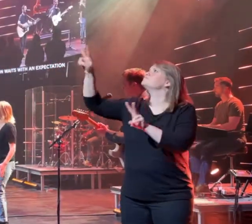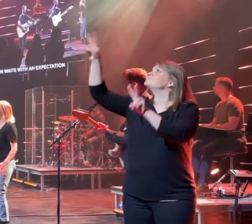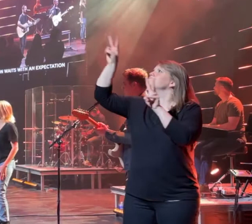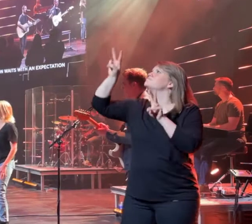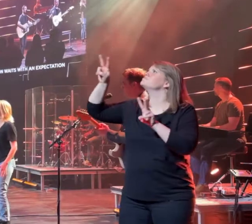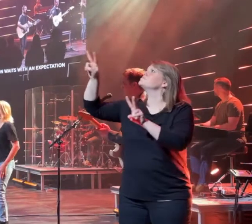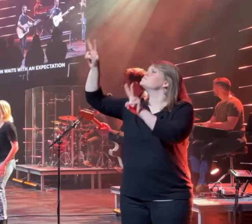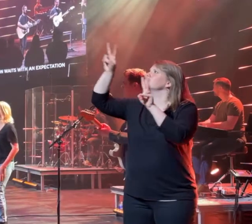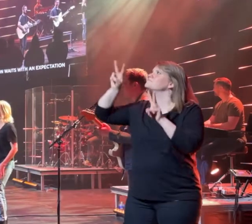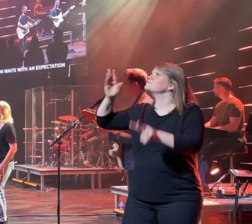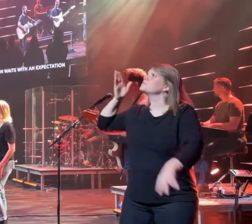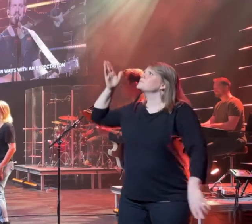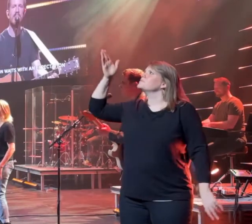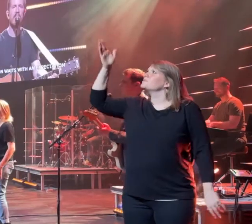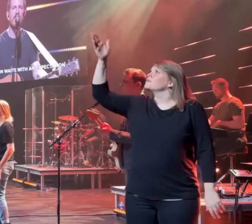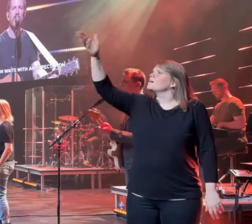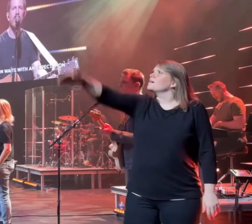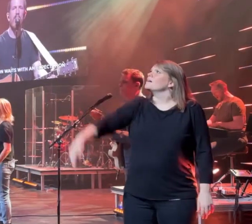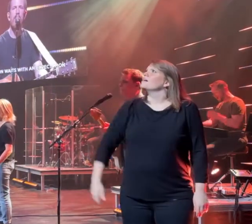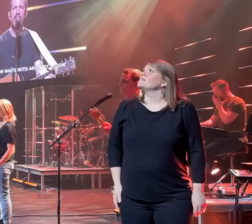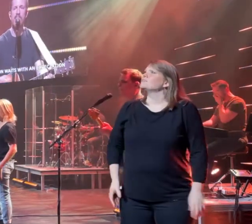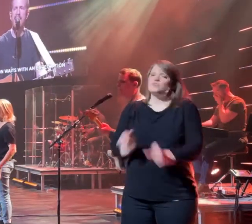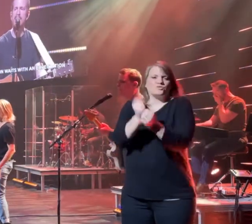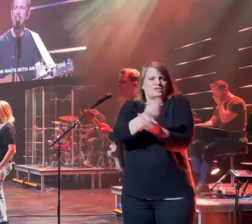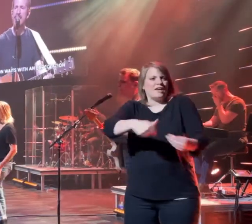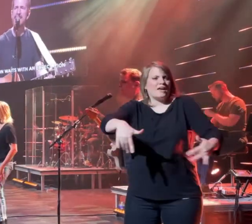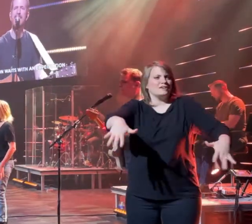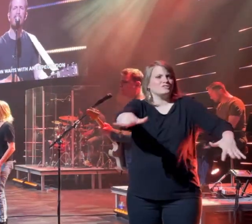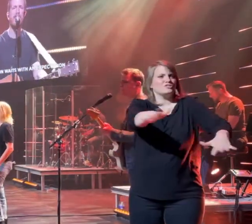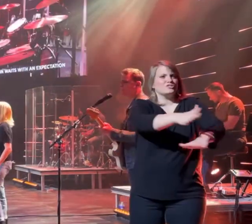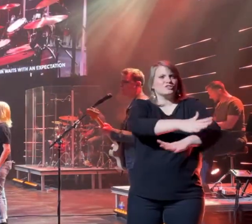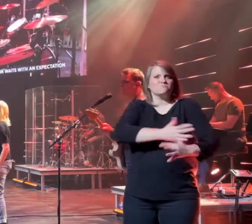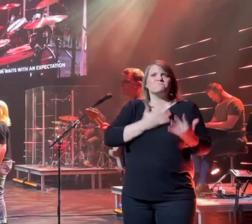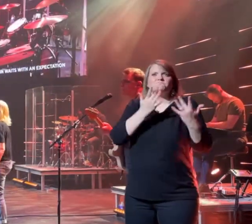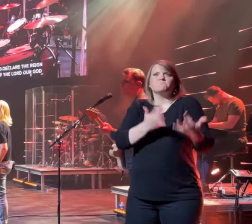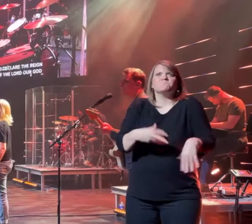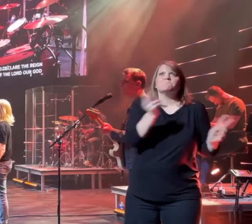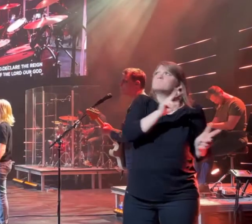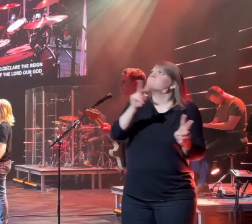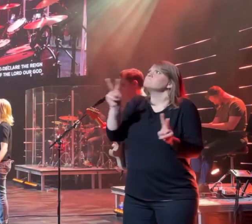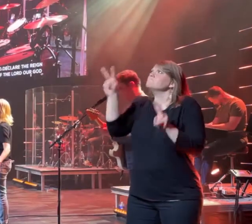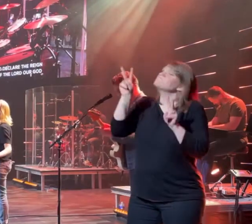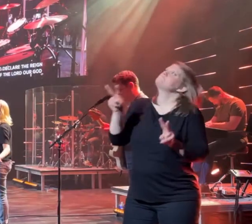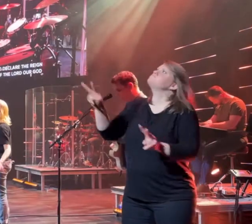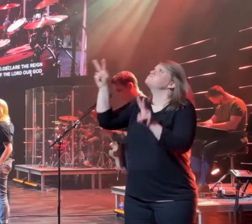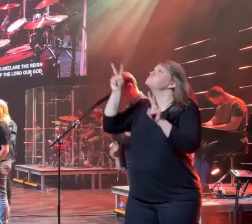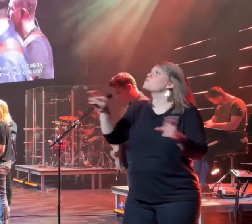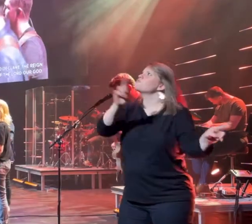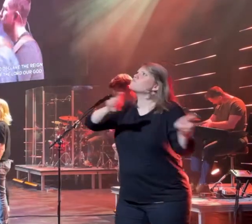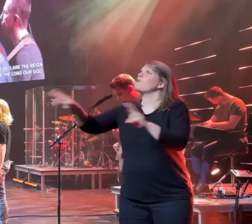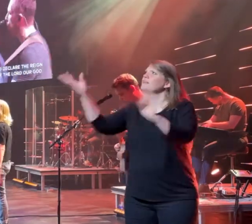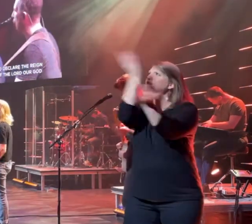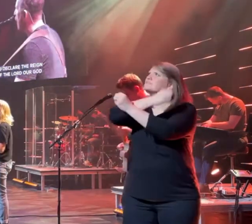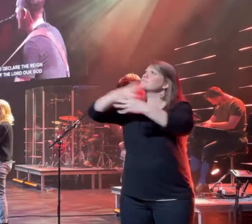beyond. Creation waits with an expectation to declare the reign of